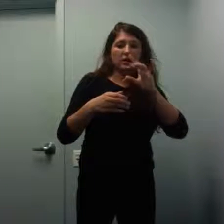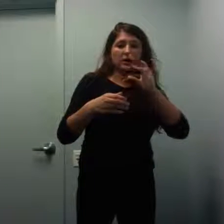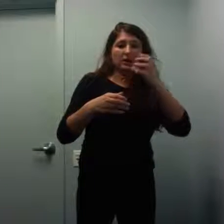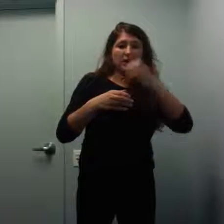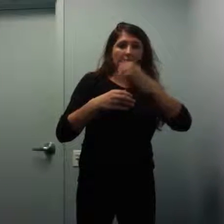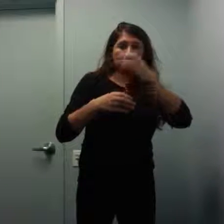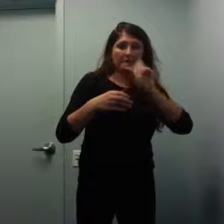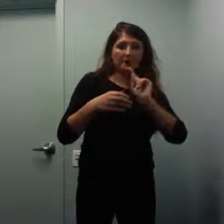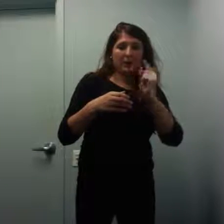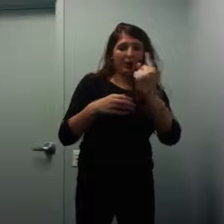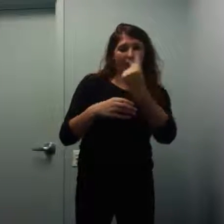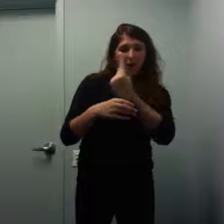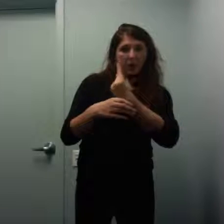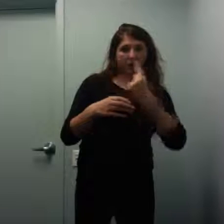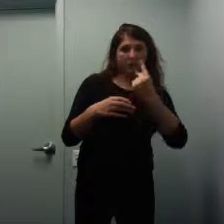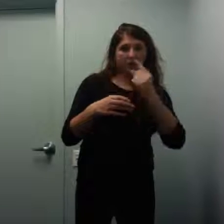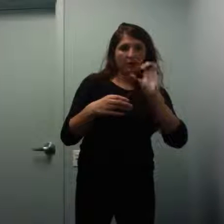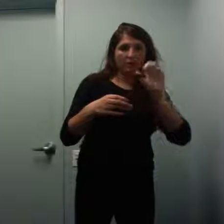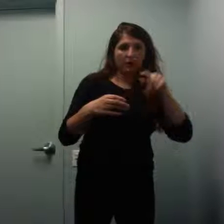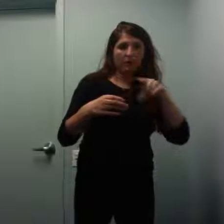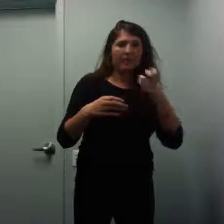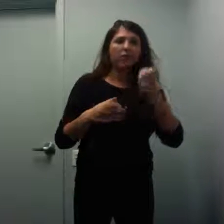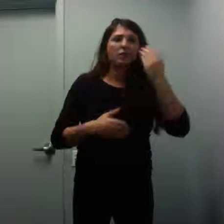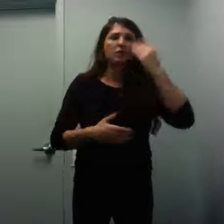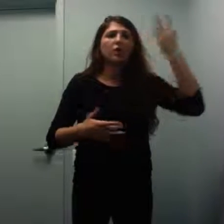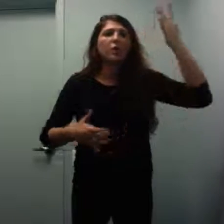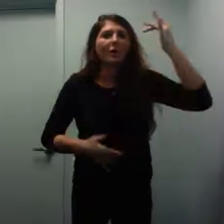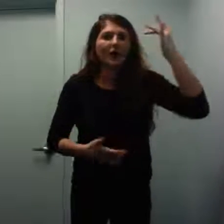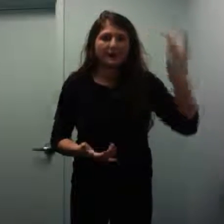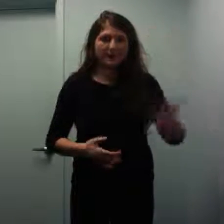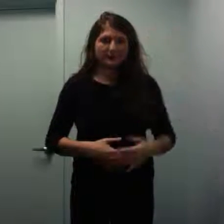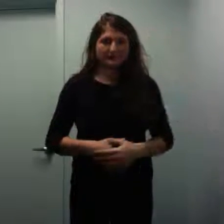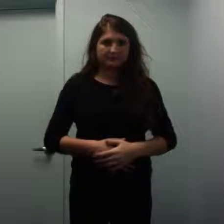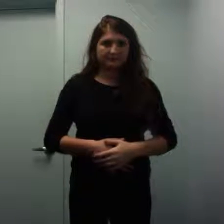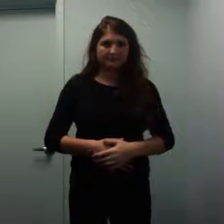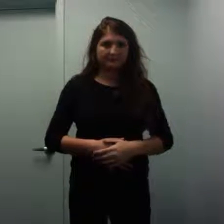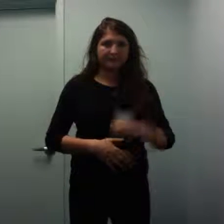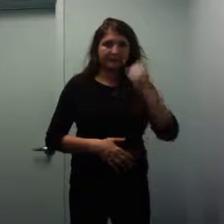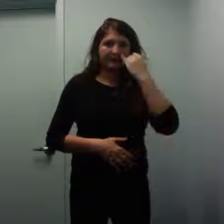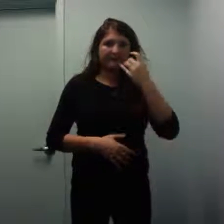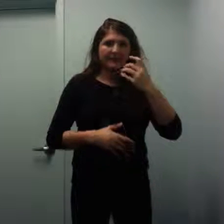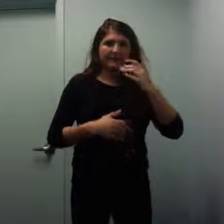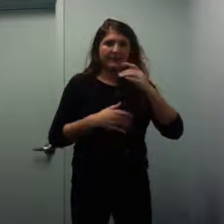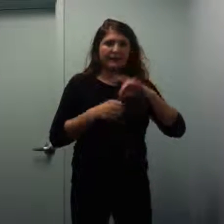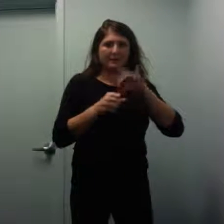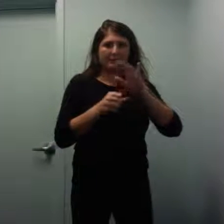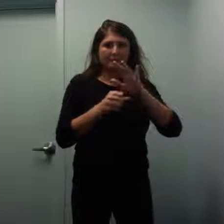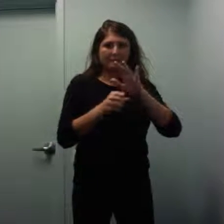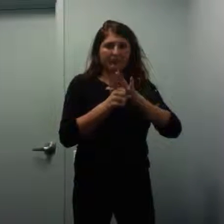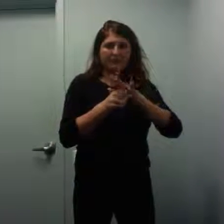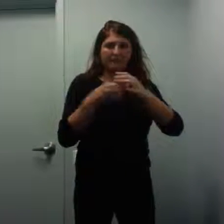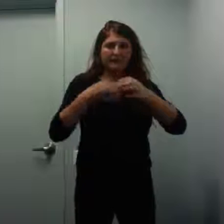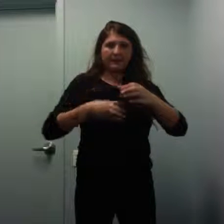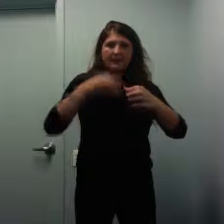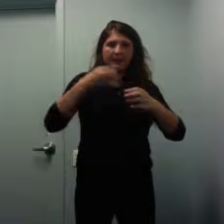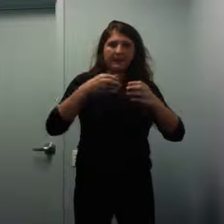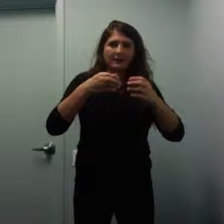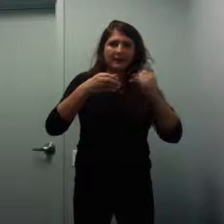This is my question I posed to you. TJ, what do you think? If I take this Pepsi can, and right now I can pick it up and feel it, and it's got water on the outside